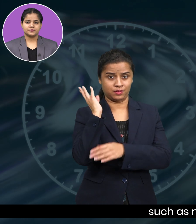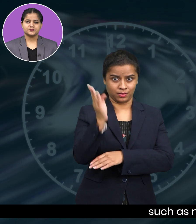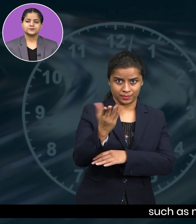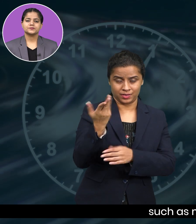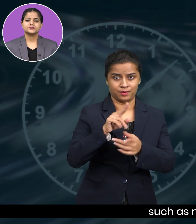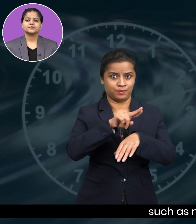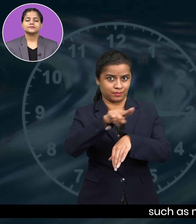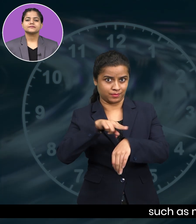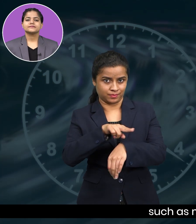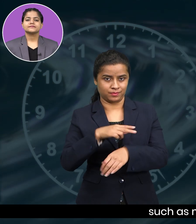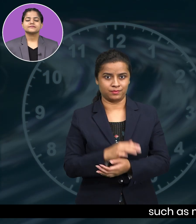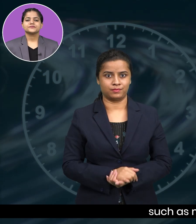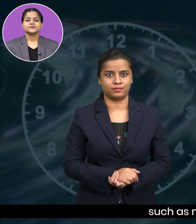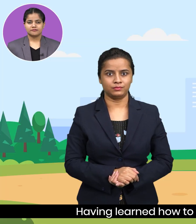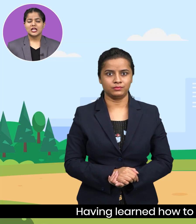hour.